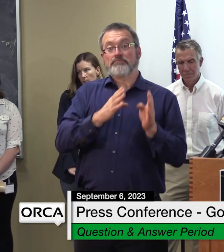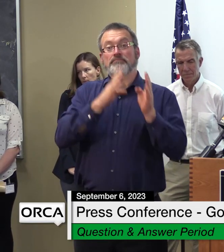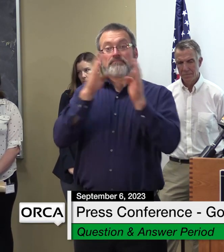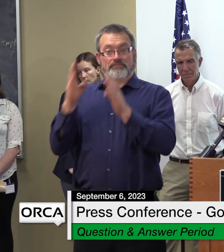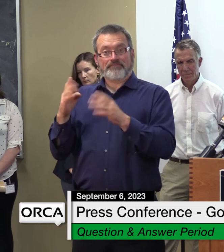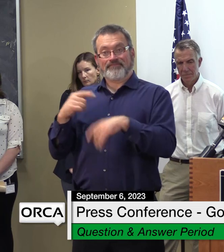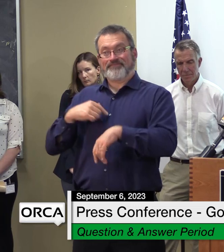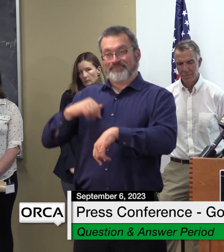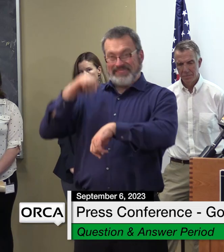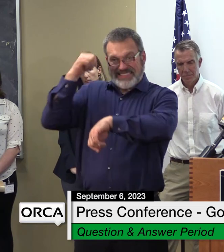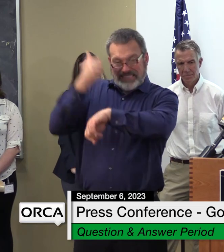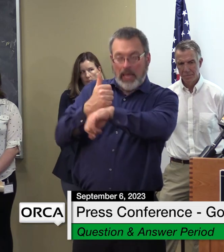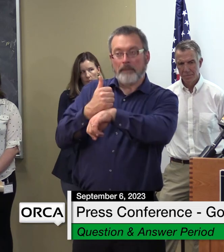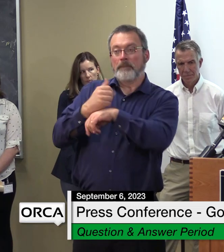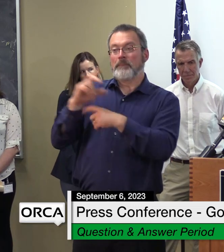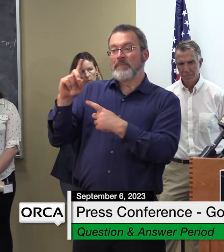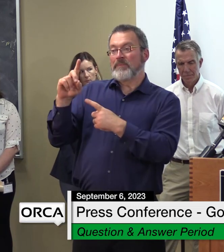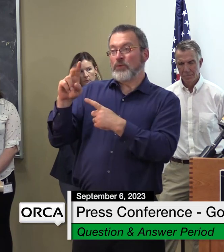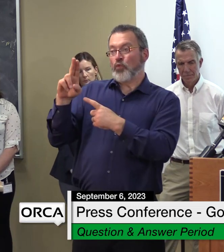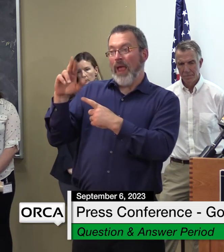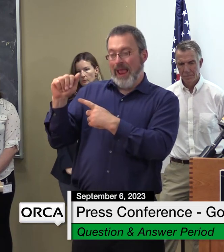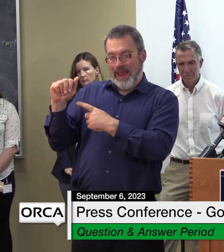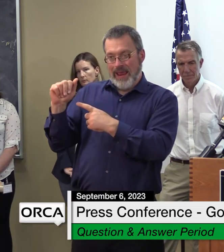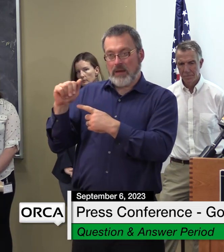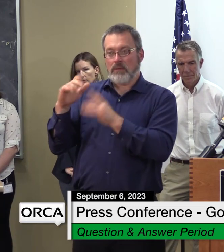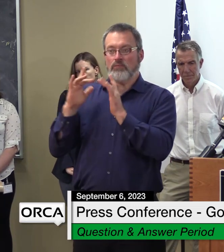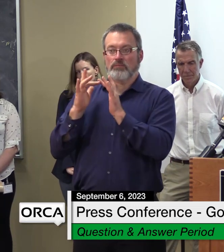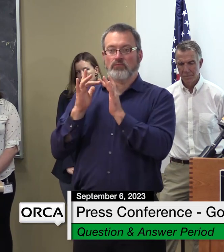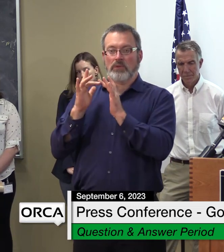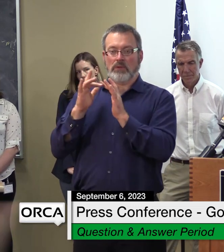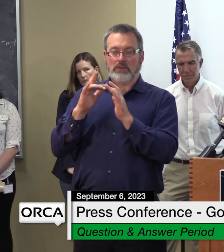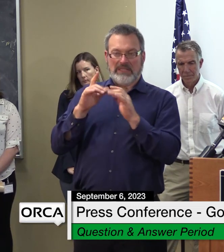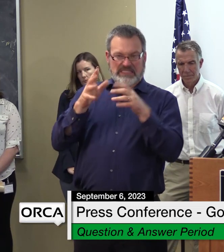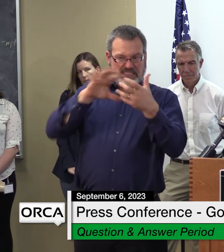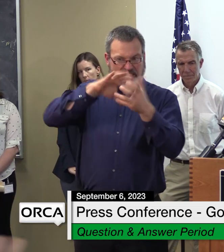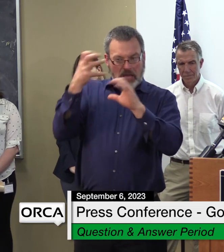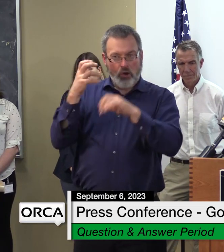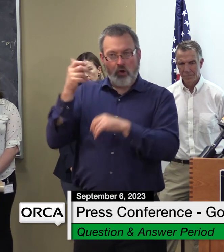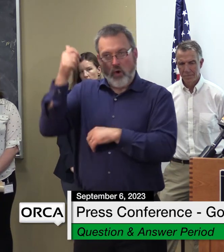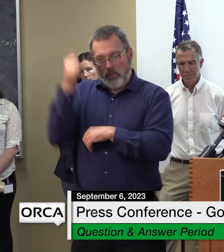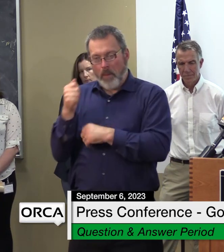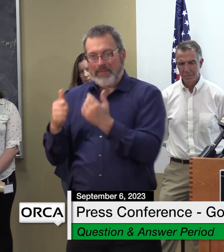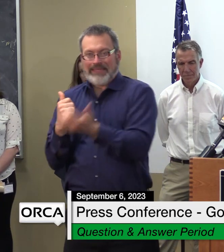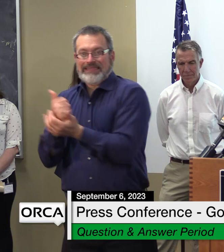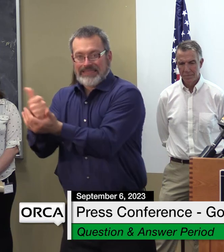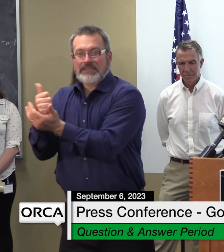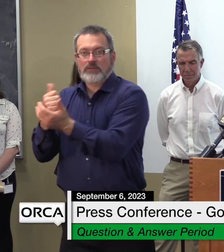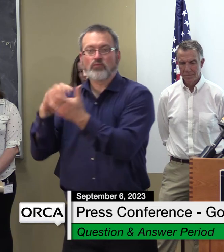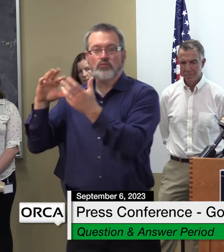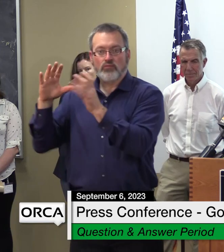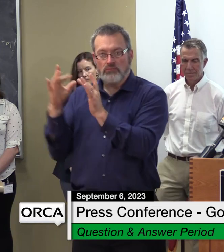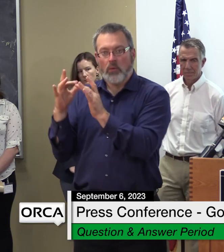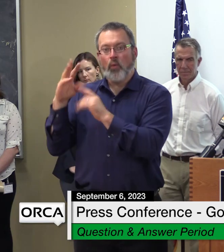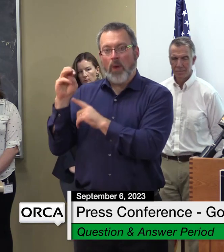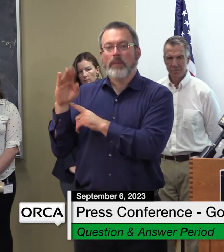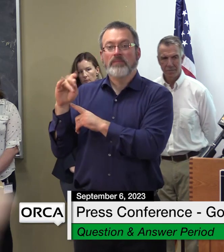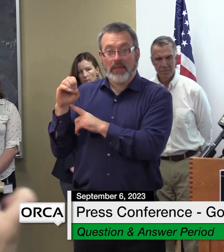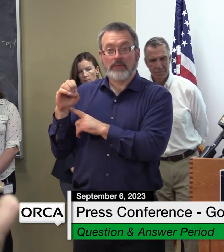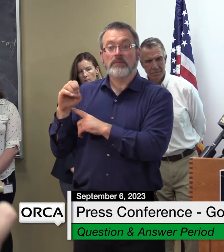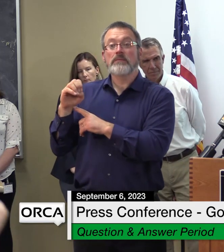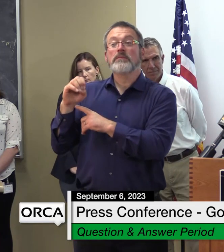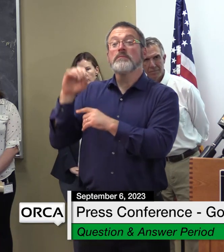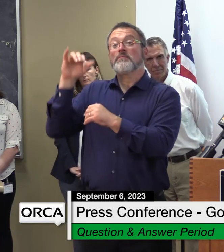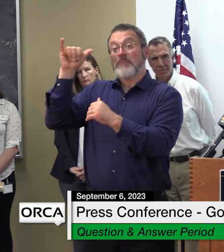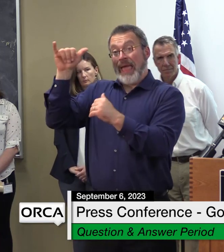website and began putting out information on a variety of channels. In partnership, as I mentioned, with the Agency of Digital Services, we